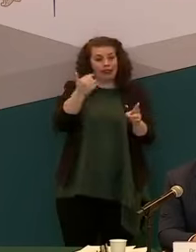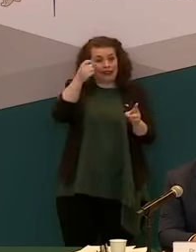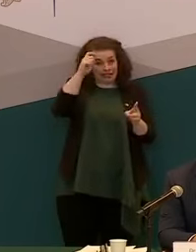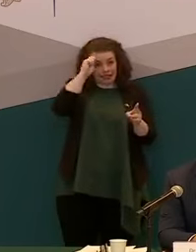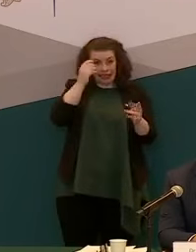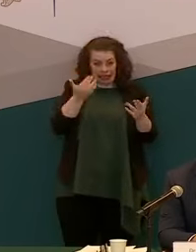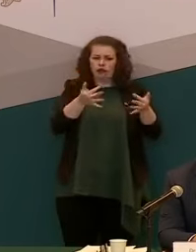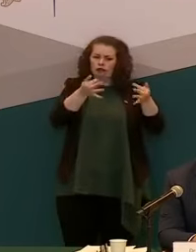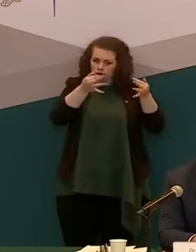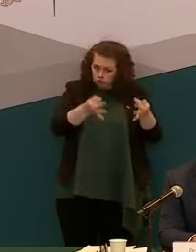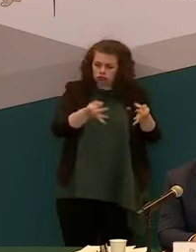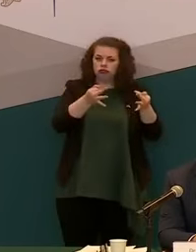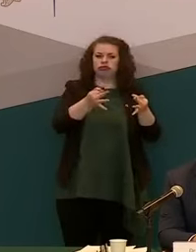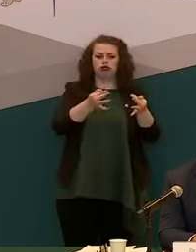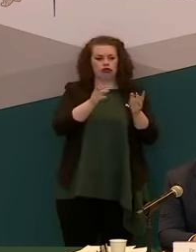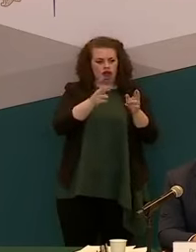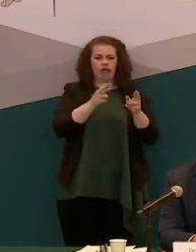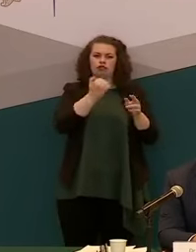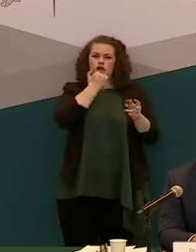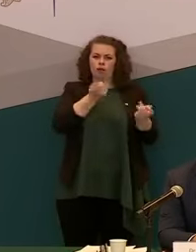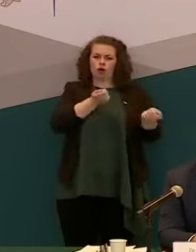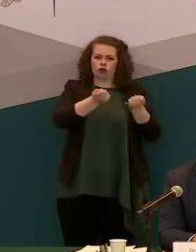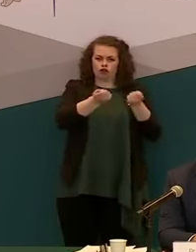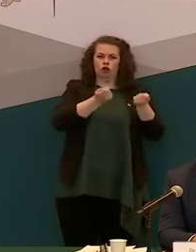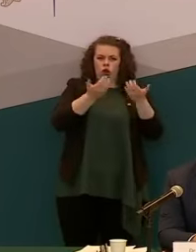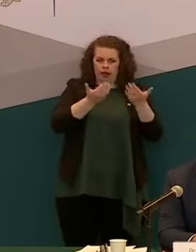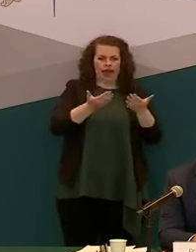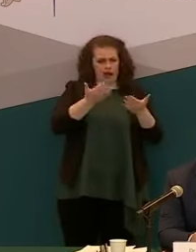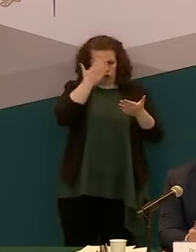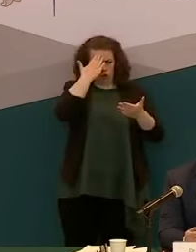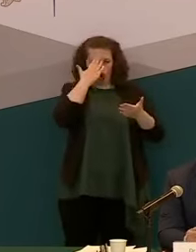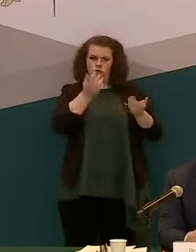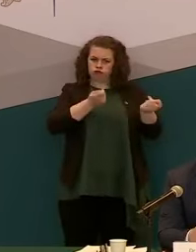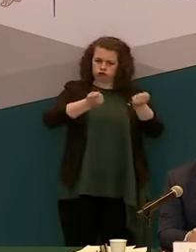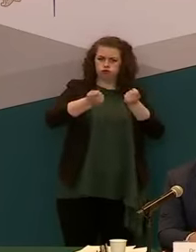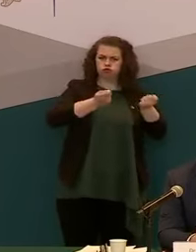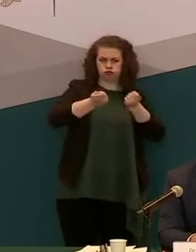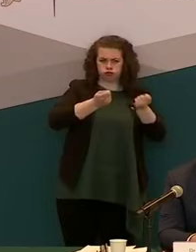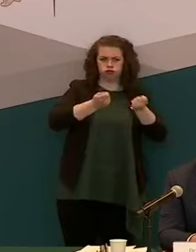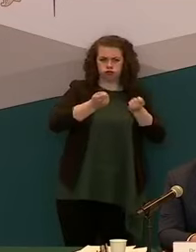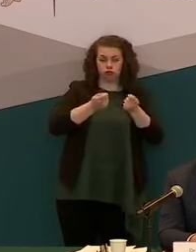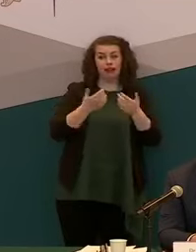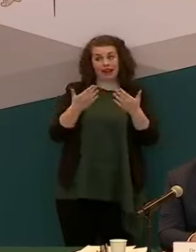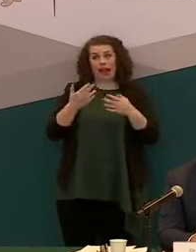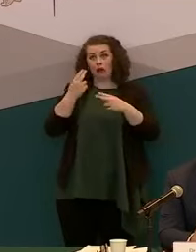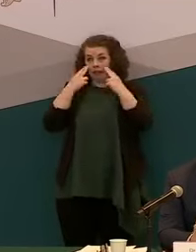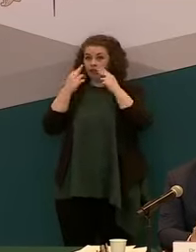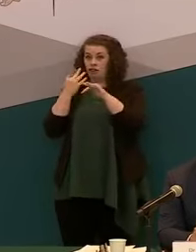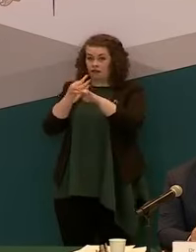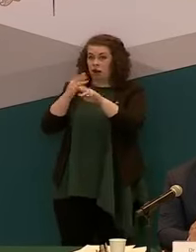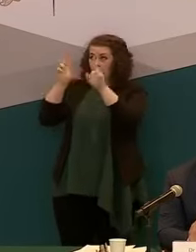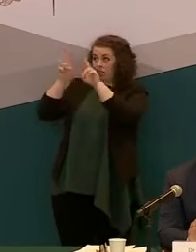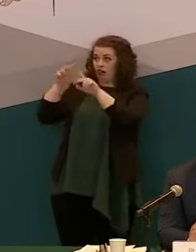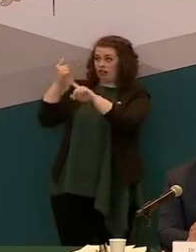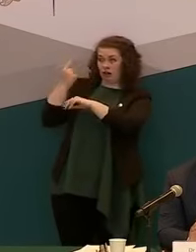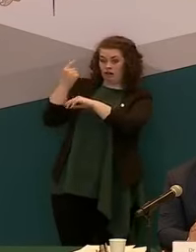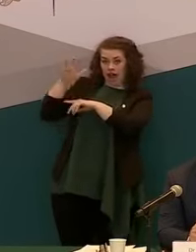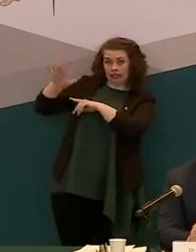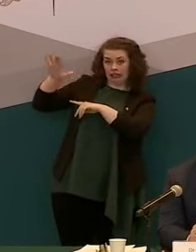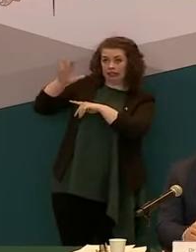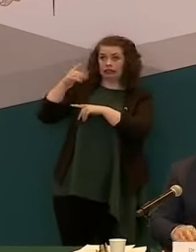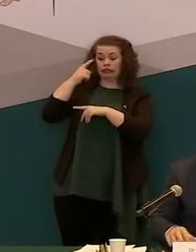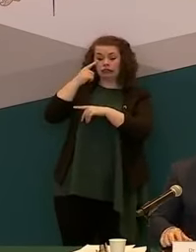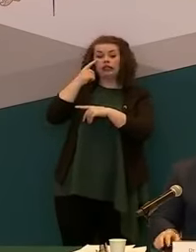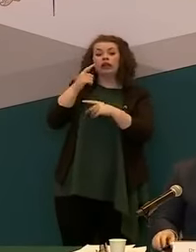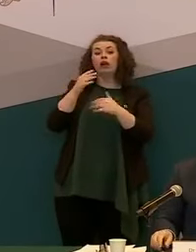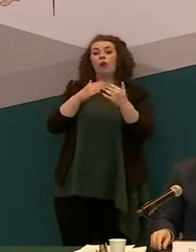confirms our assurance in relation to that. And we now need to focus, in line with the international advice, on where this infection is. So we'll be going after the